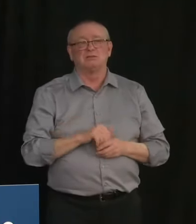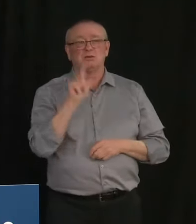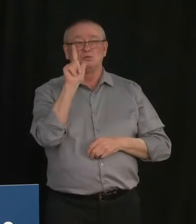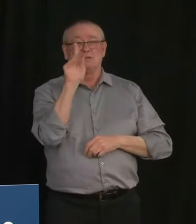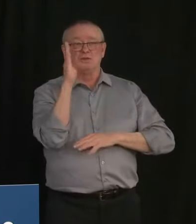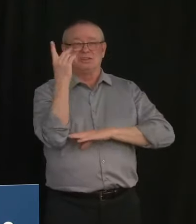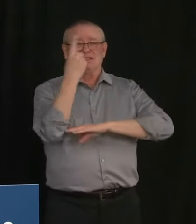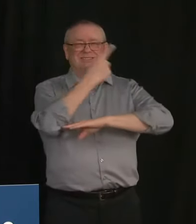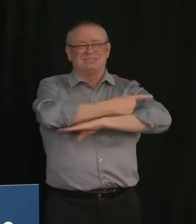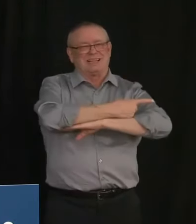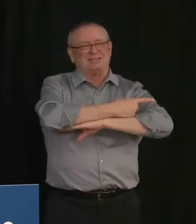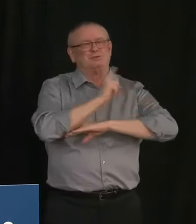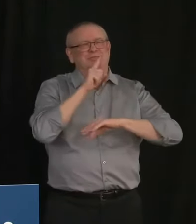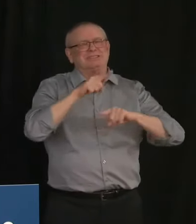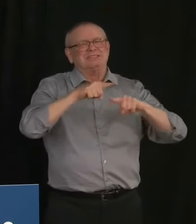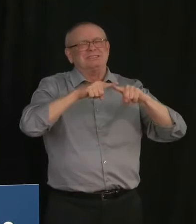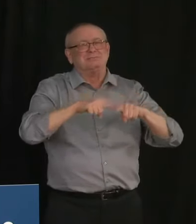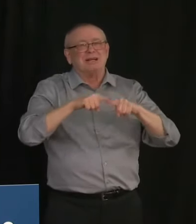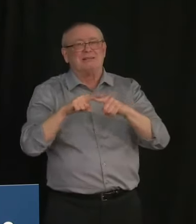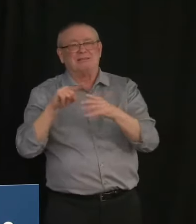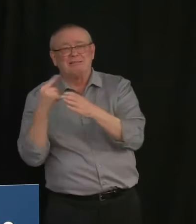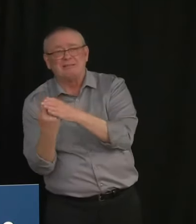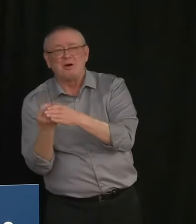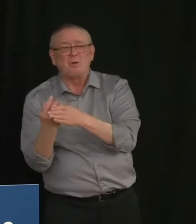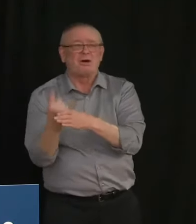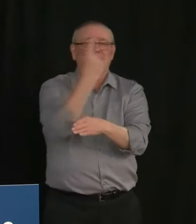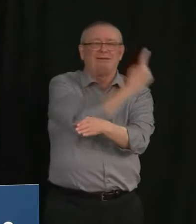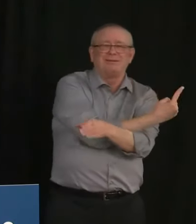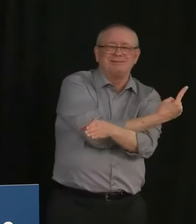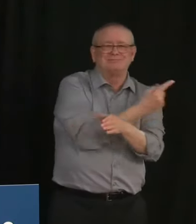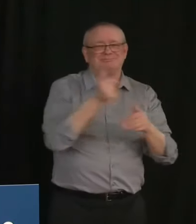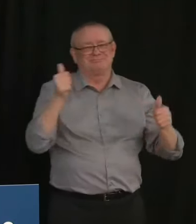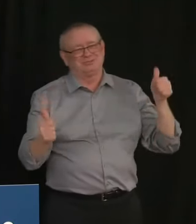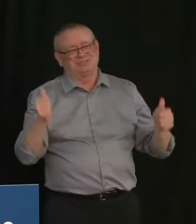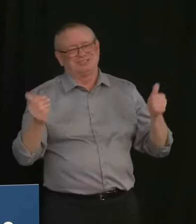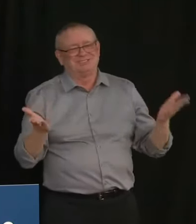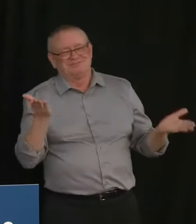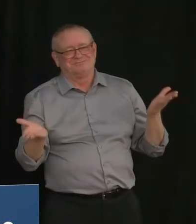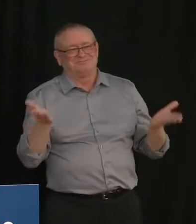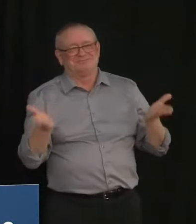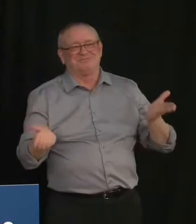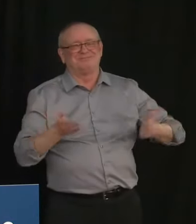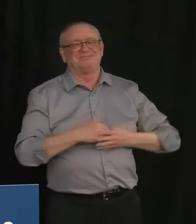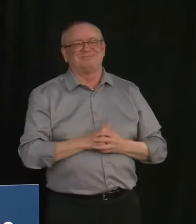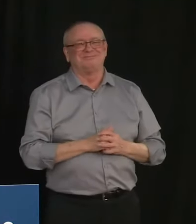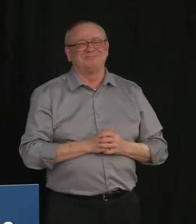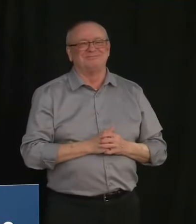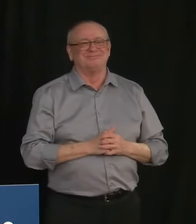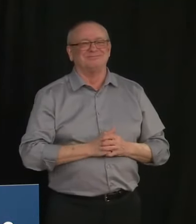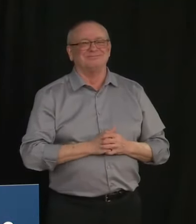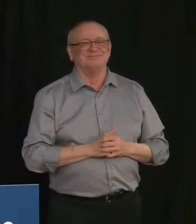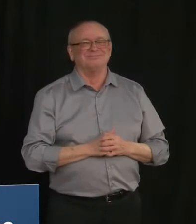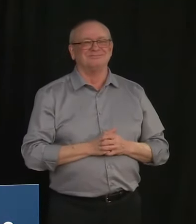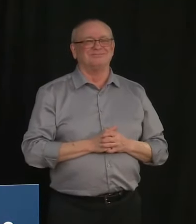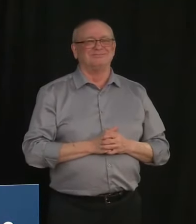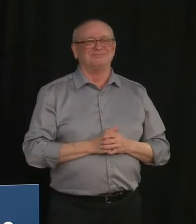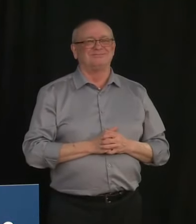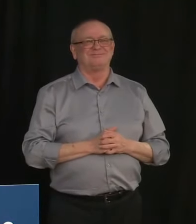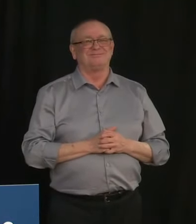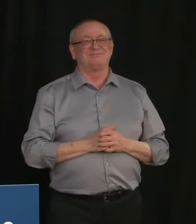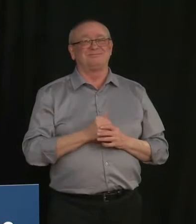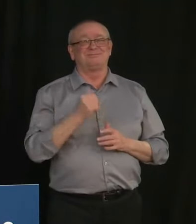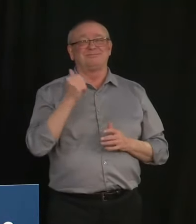the combination, if someone chooses to stay in their household with their household members, and we know that they're infectious up to 10 days from the onset